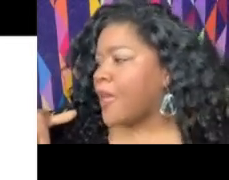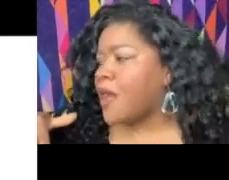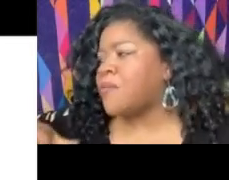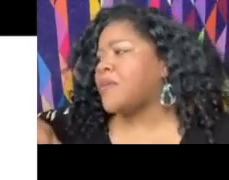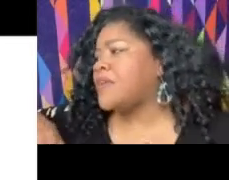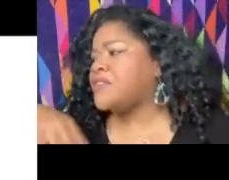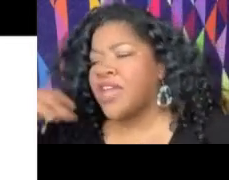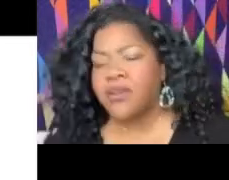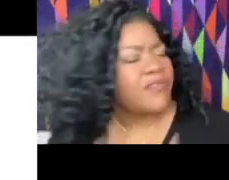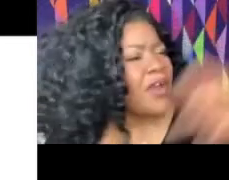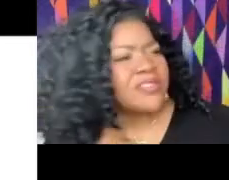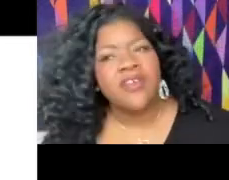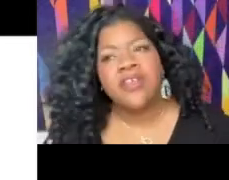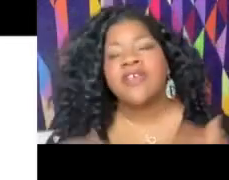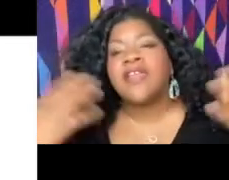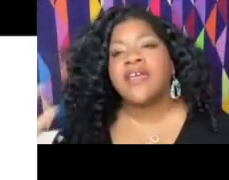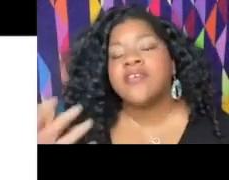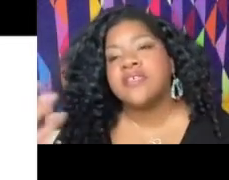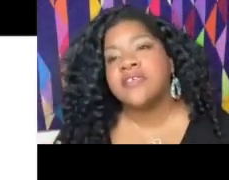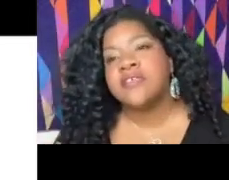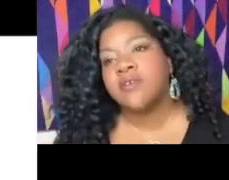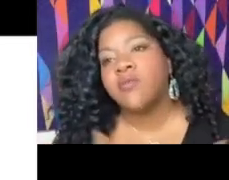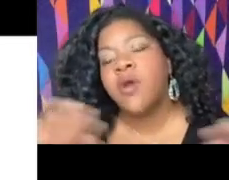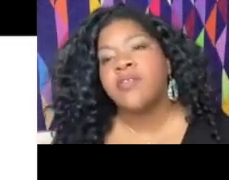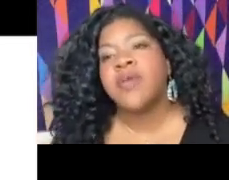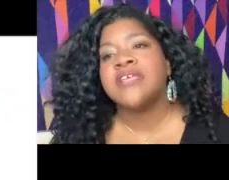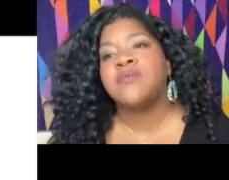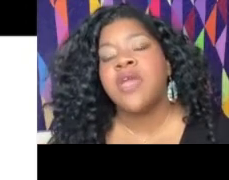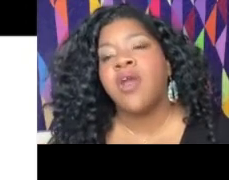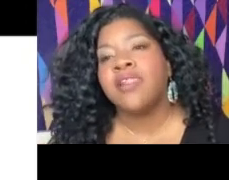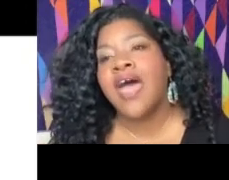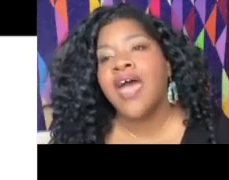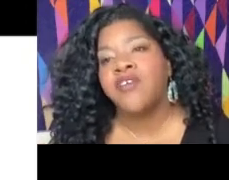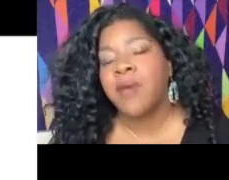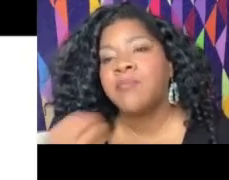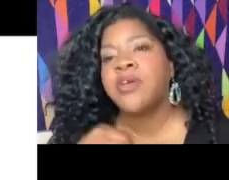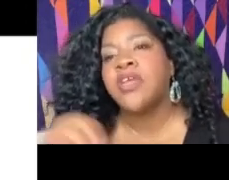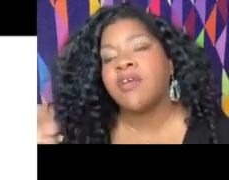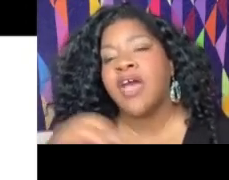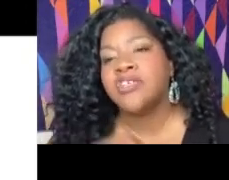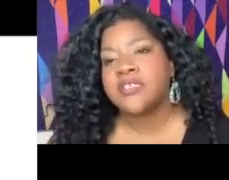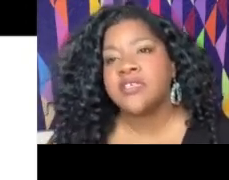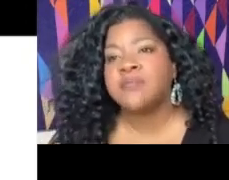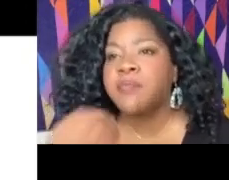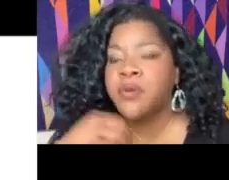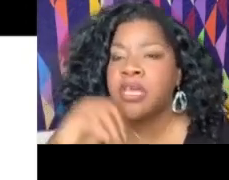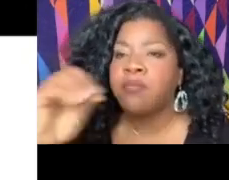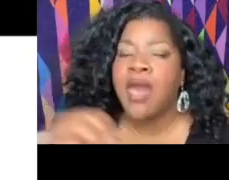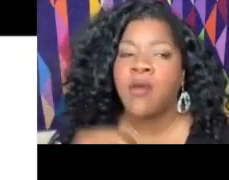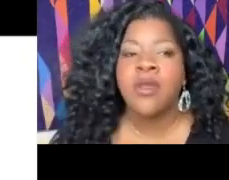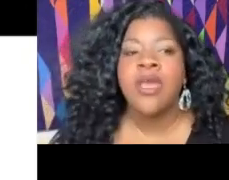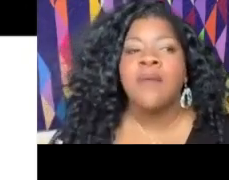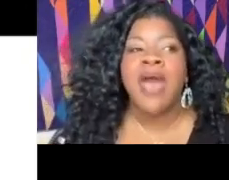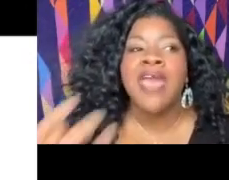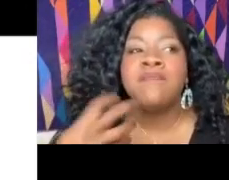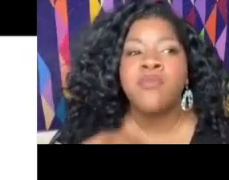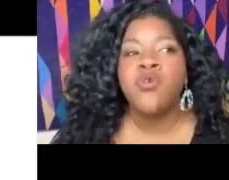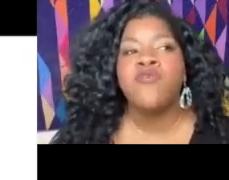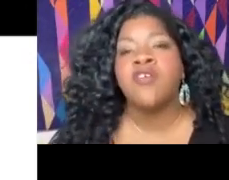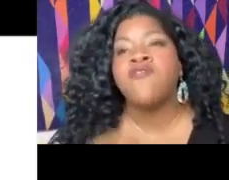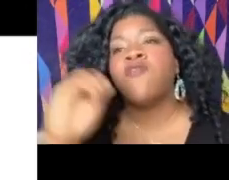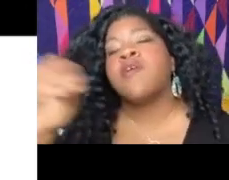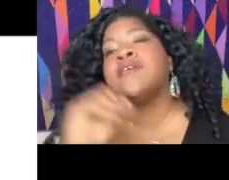and decorative arts or anything, like this is one of the ways that we are alive, by putting our consciousness, by putting power,